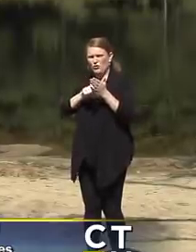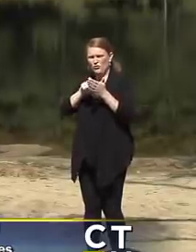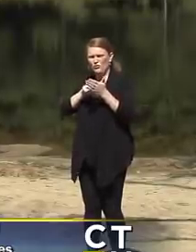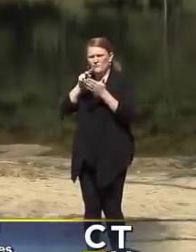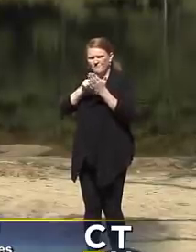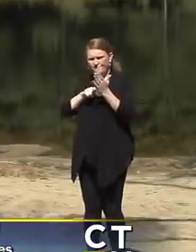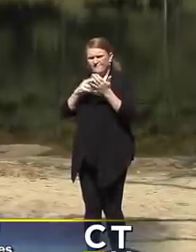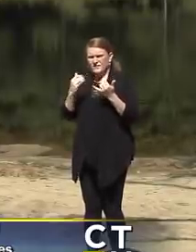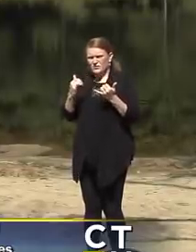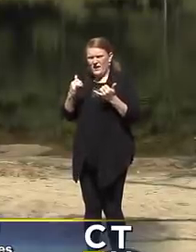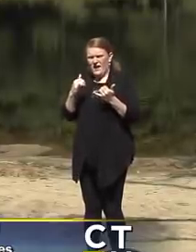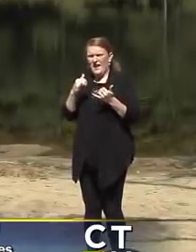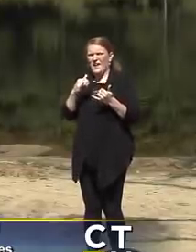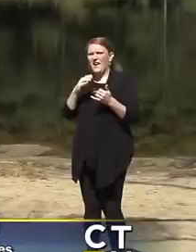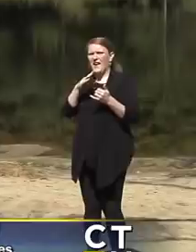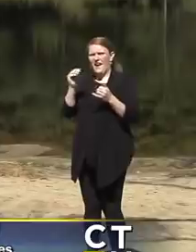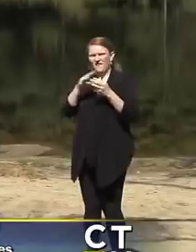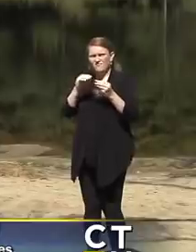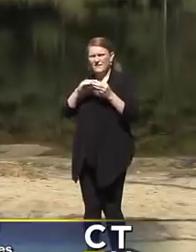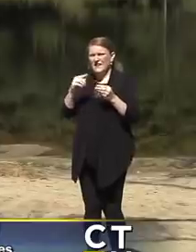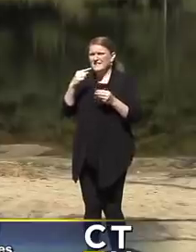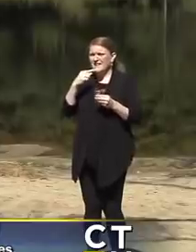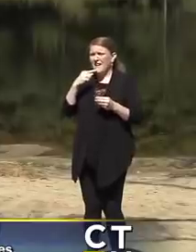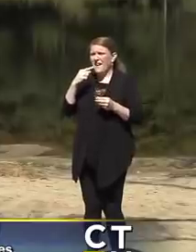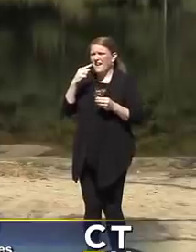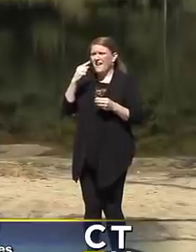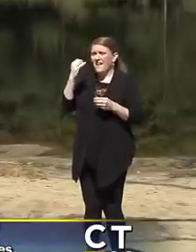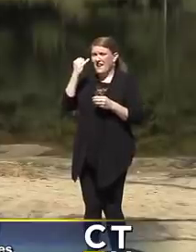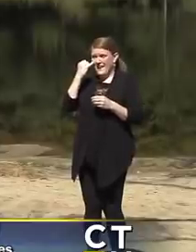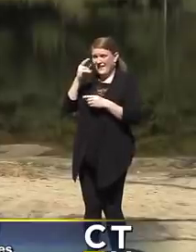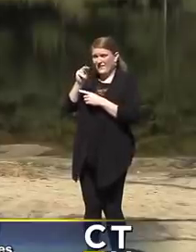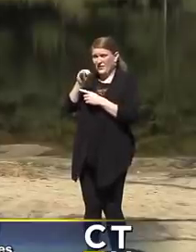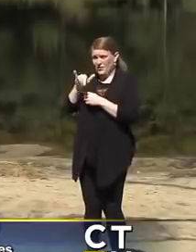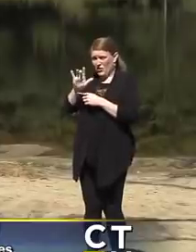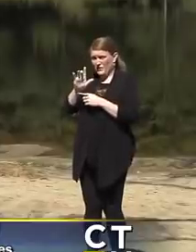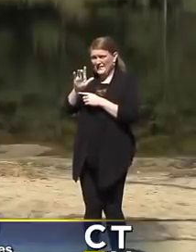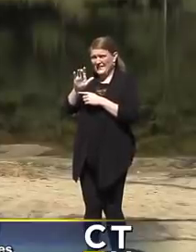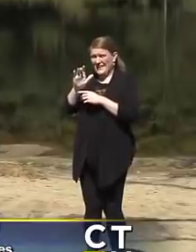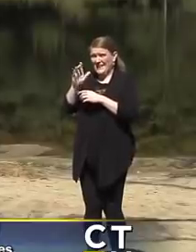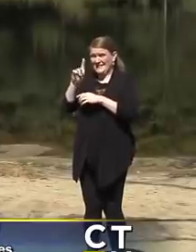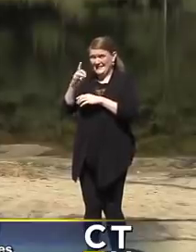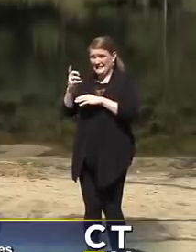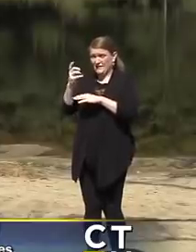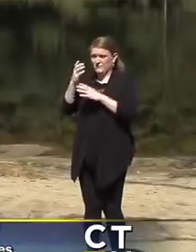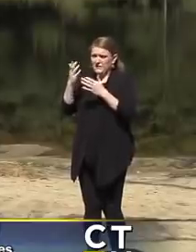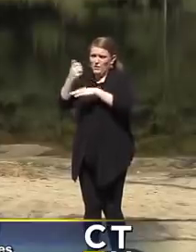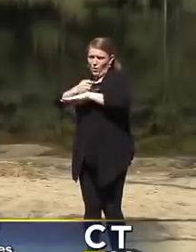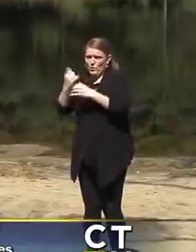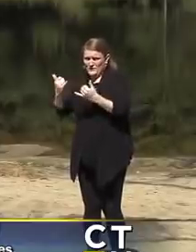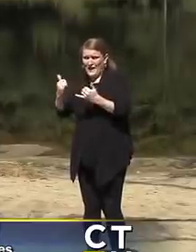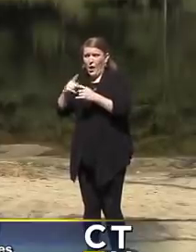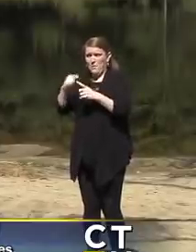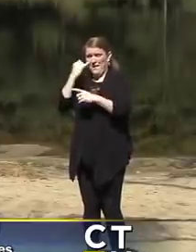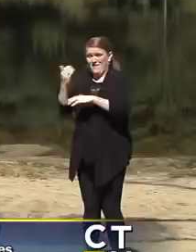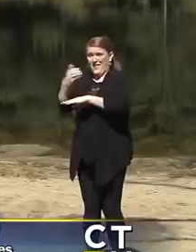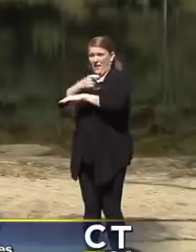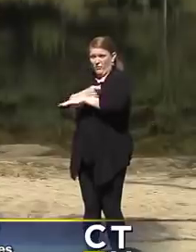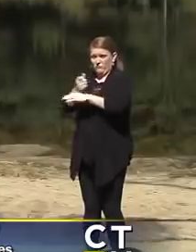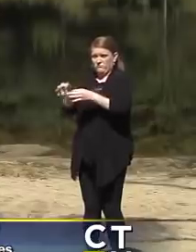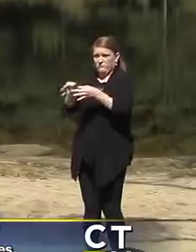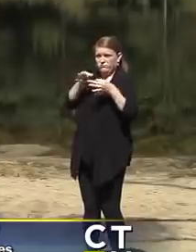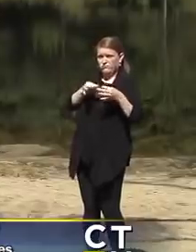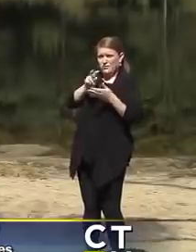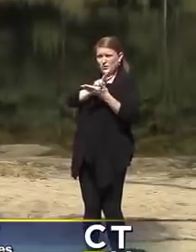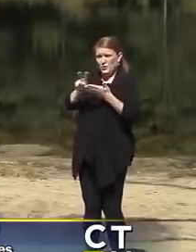if America had closed, if New York City had closed just 2 weeks earlier, if they had started putting in place the